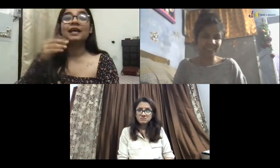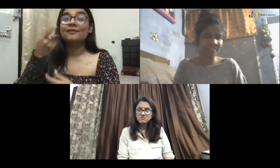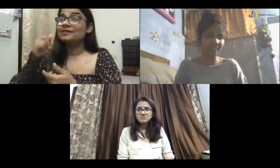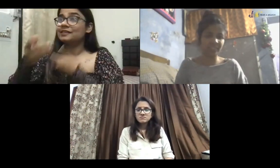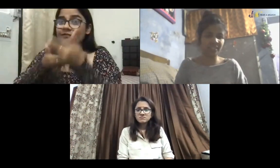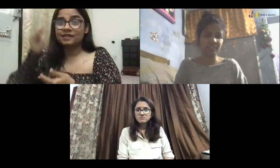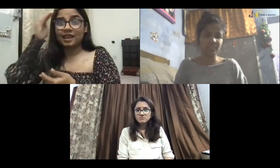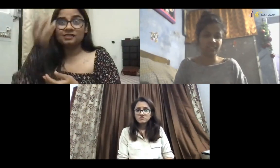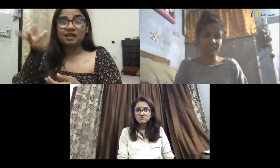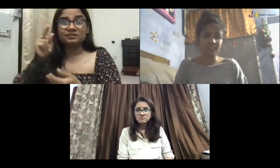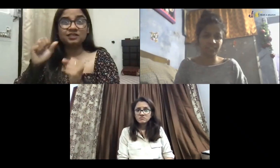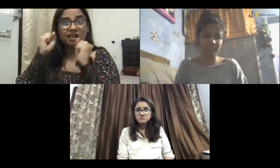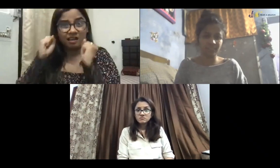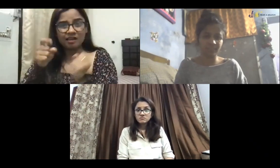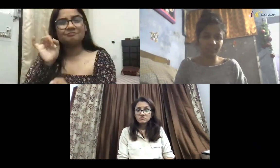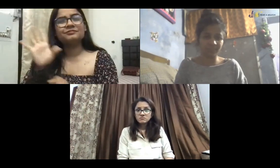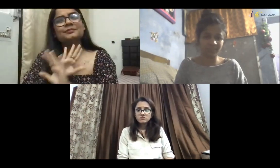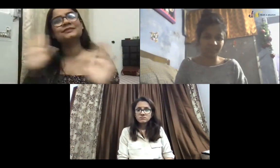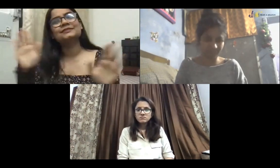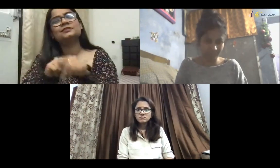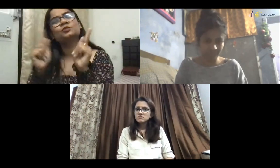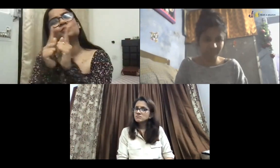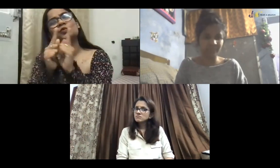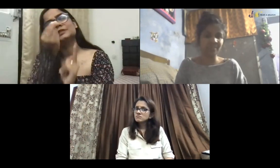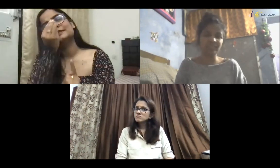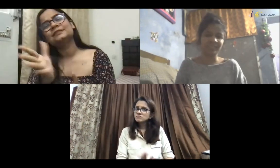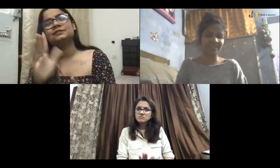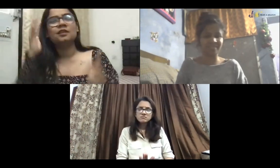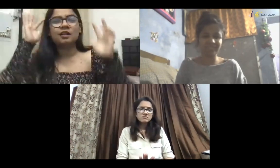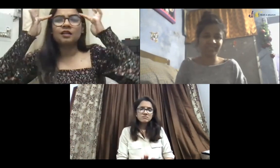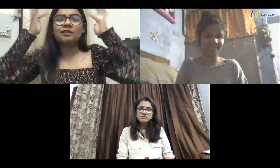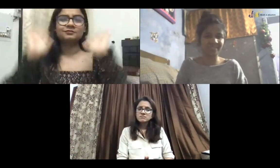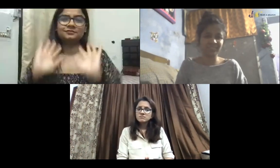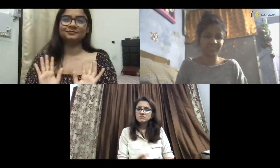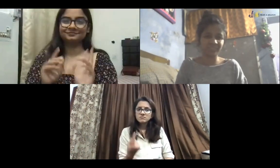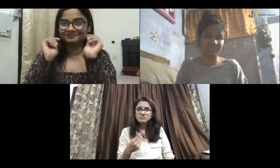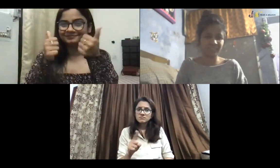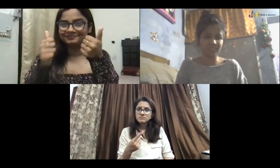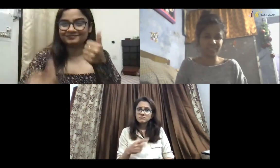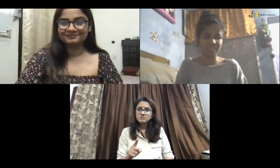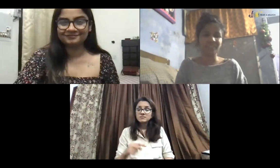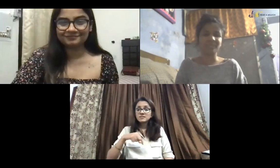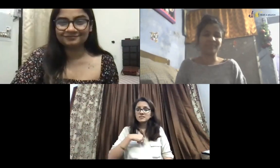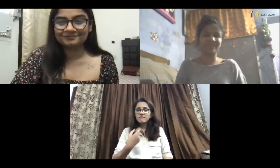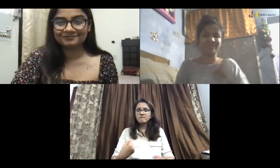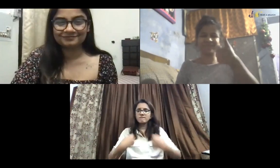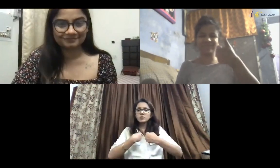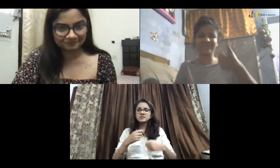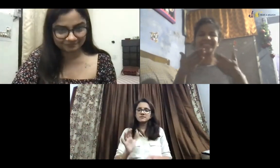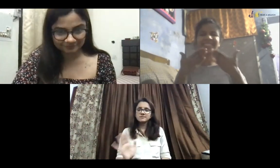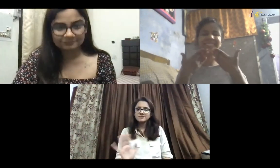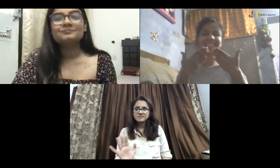be harassing you only. There will be more person who being harassed by him. So it's a short thing. You don't need to worry in